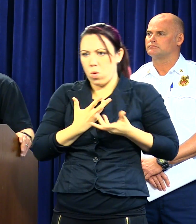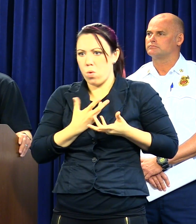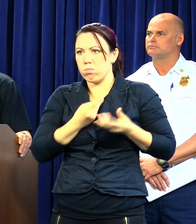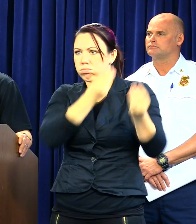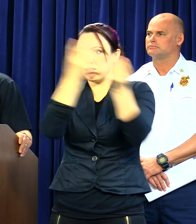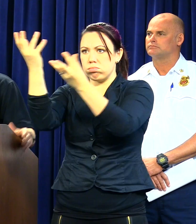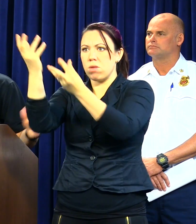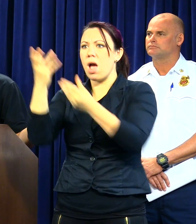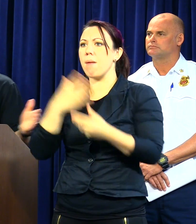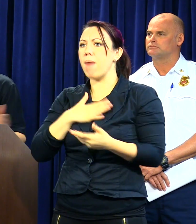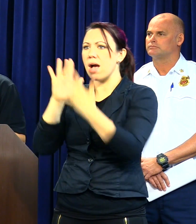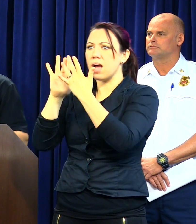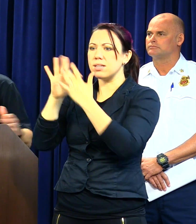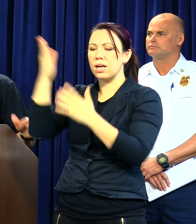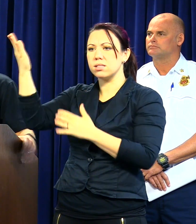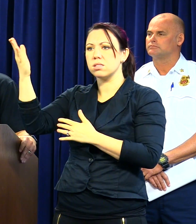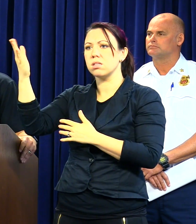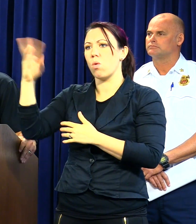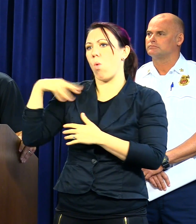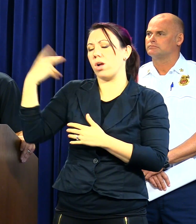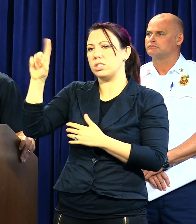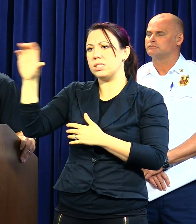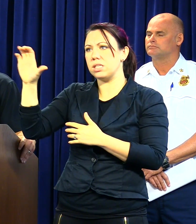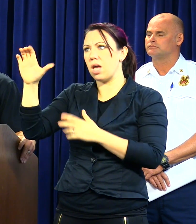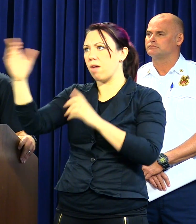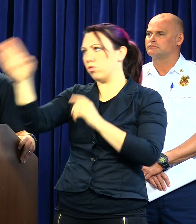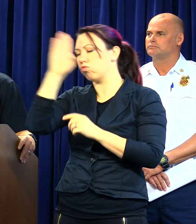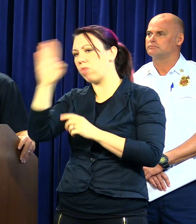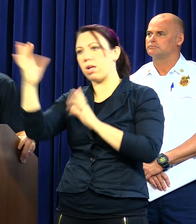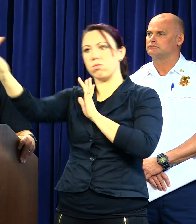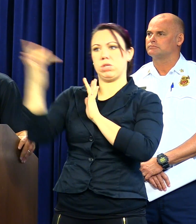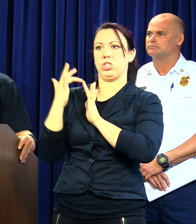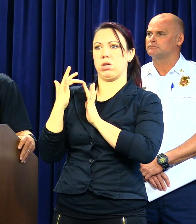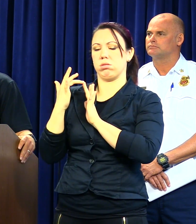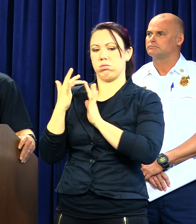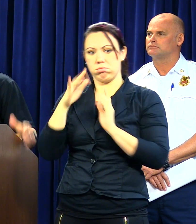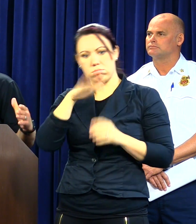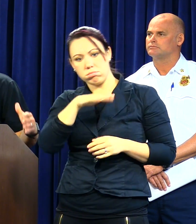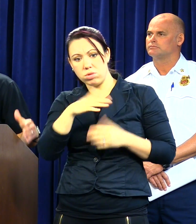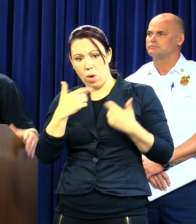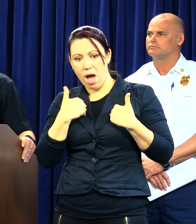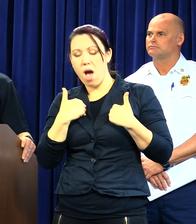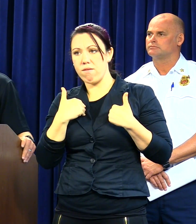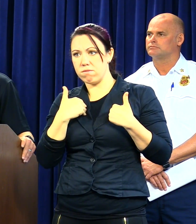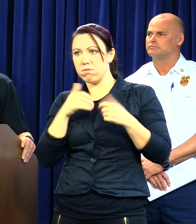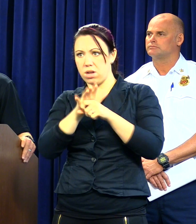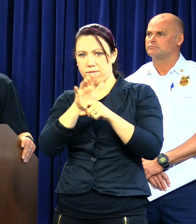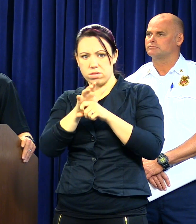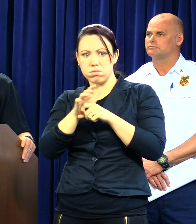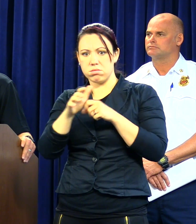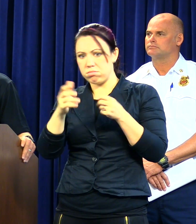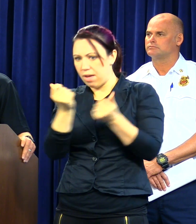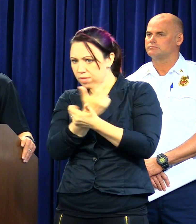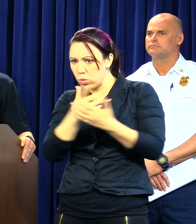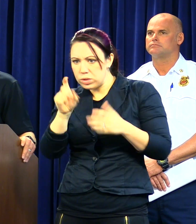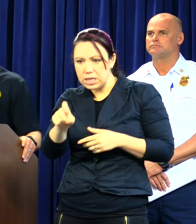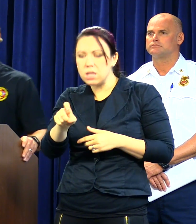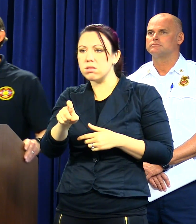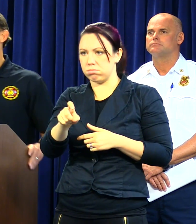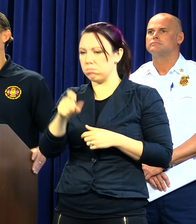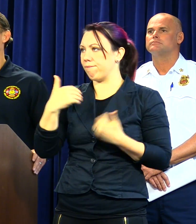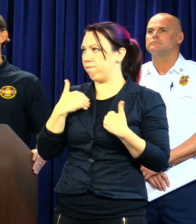my contacts in the White House have directly reached out to make sure that we have that connectivity to get the resources we